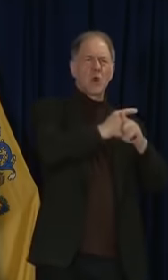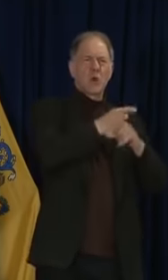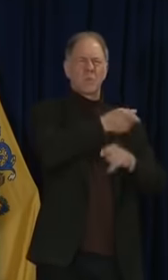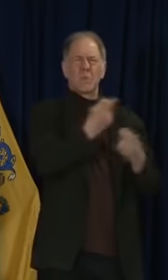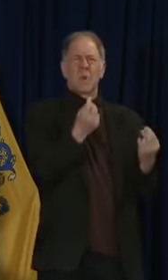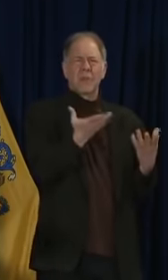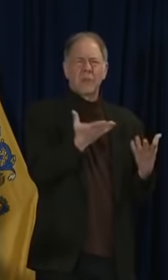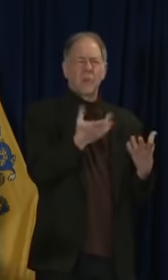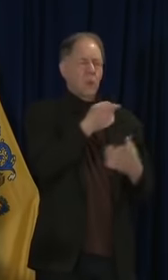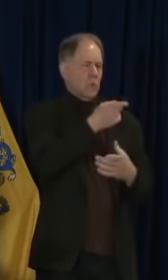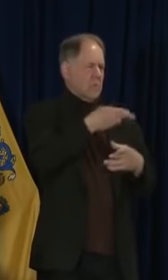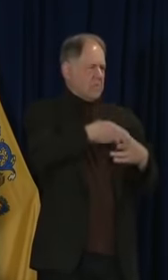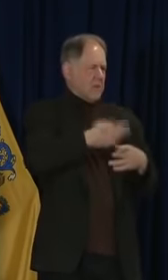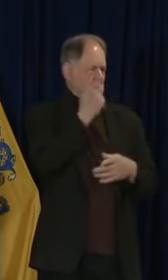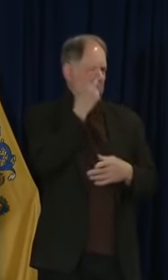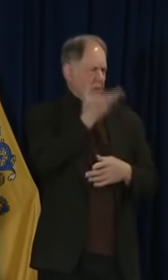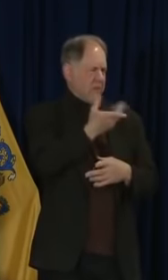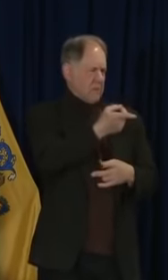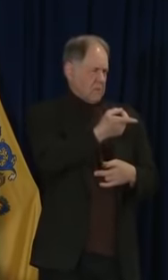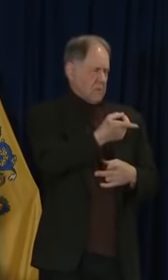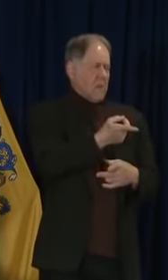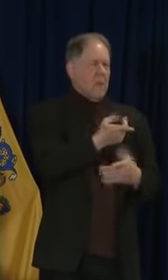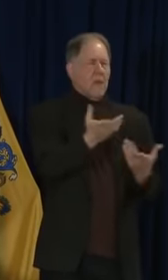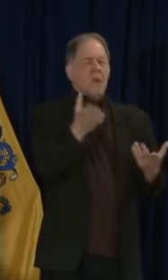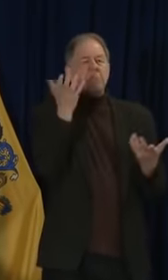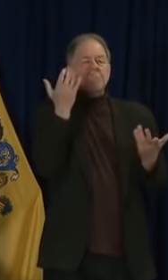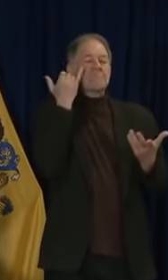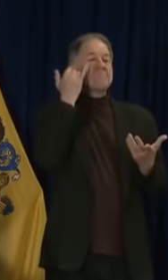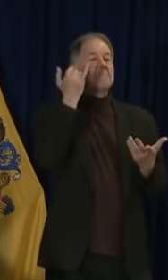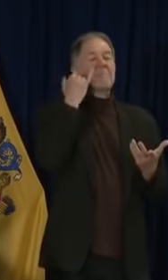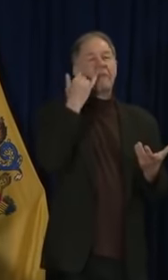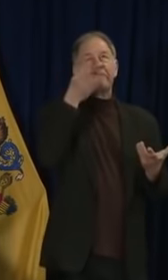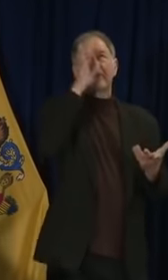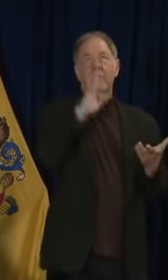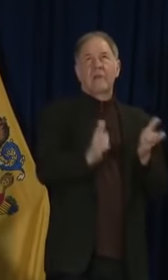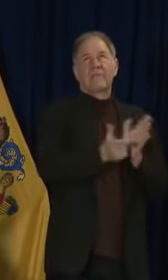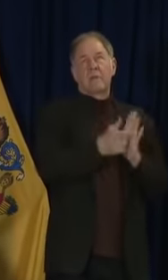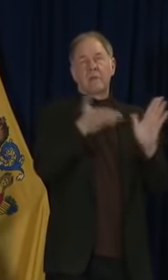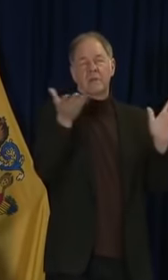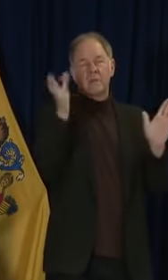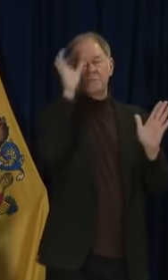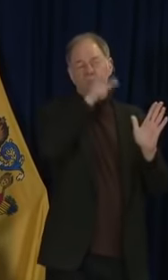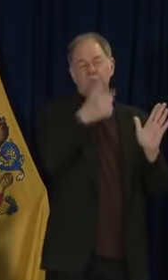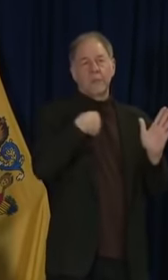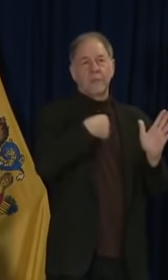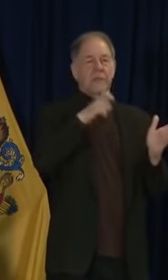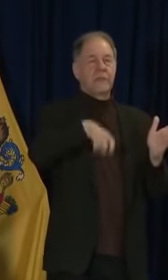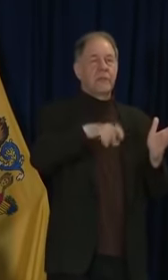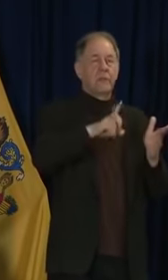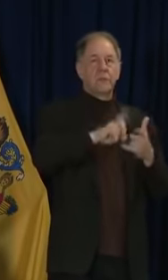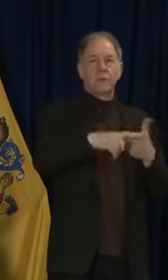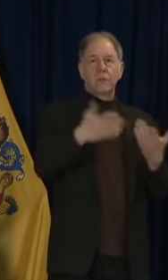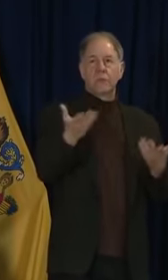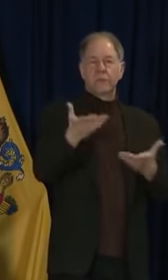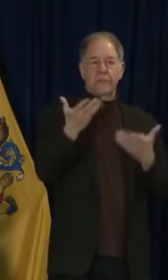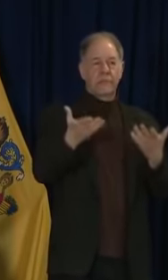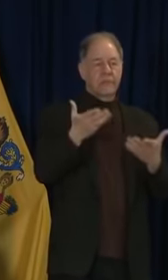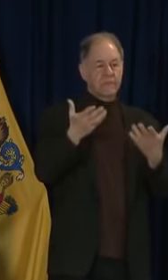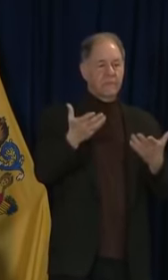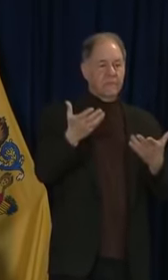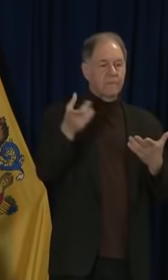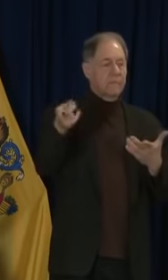playing. You referred to one of them. Let's assume, God forbid, by the way, let's assume that we need to bring back a